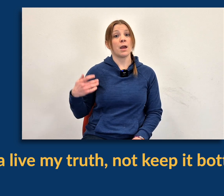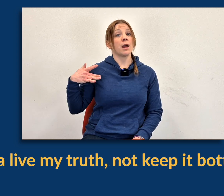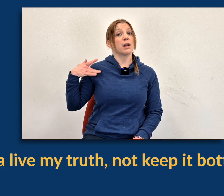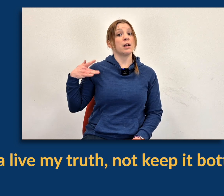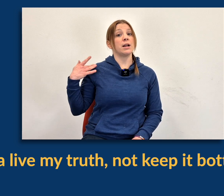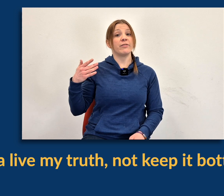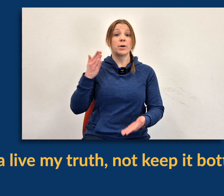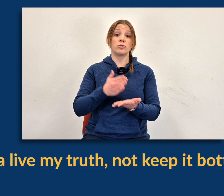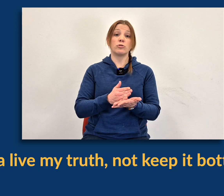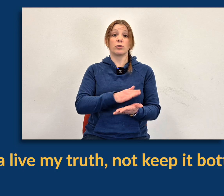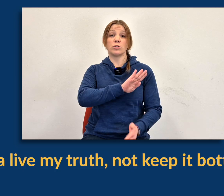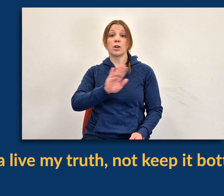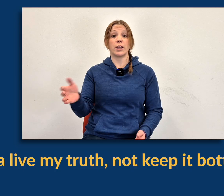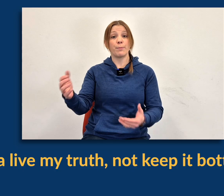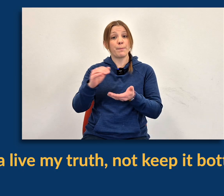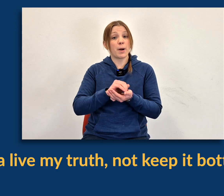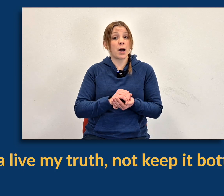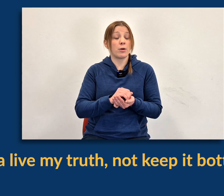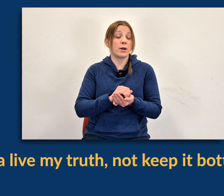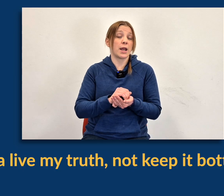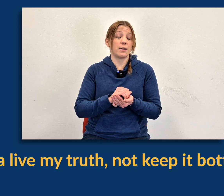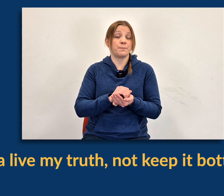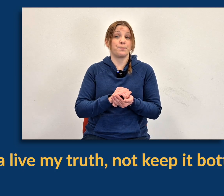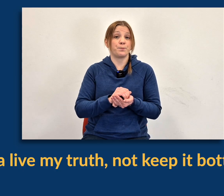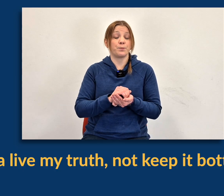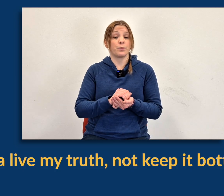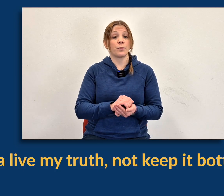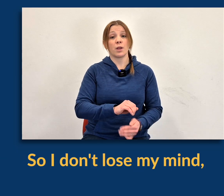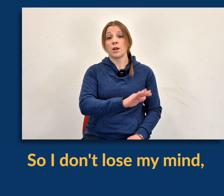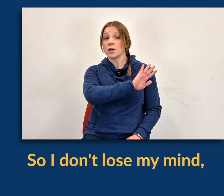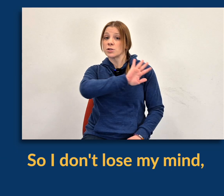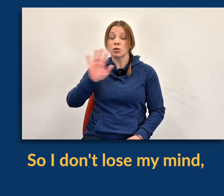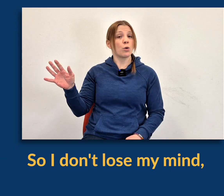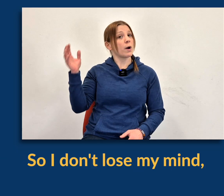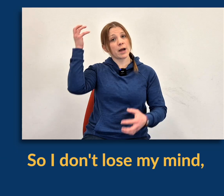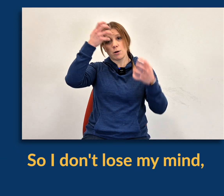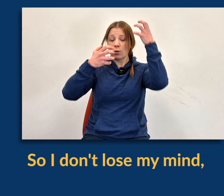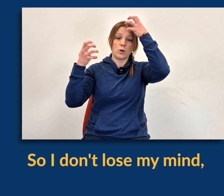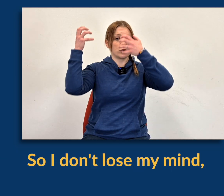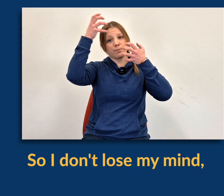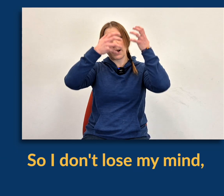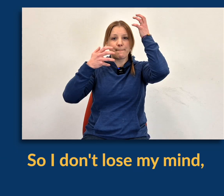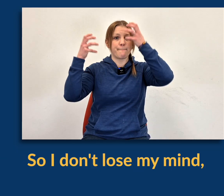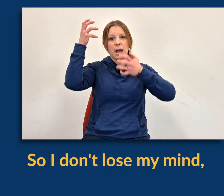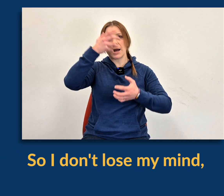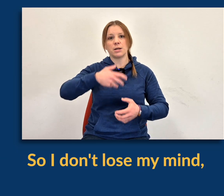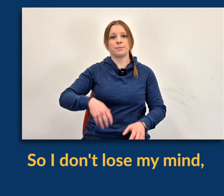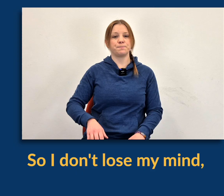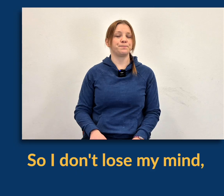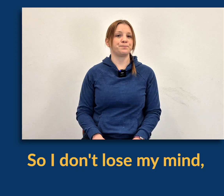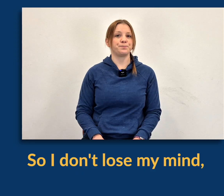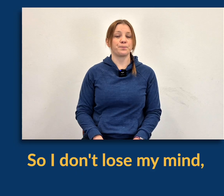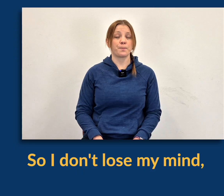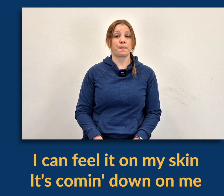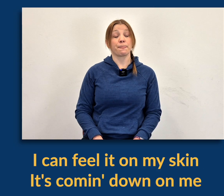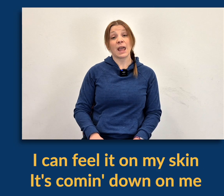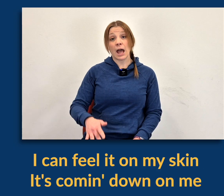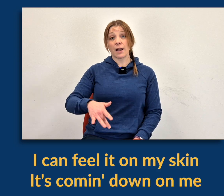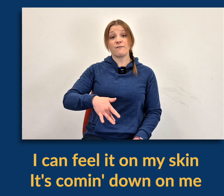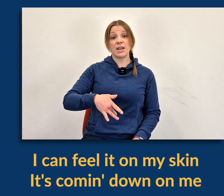Gotta live my truth, not keep it bottled in, so I don't lose my mind. Baby, yeah, I can feel